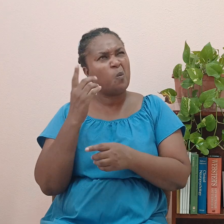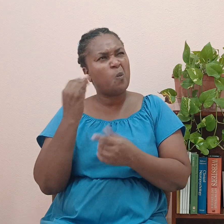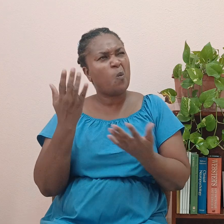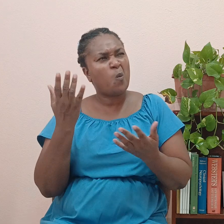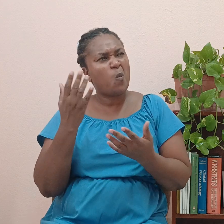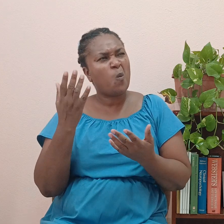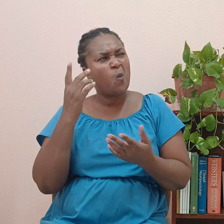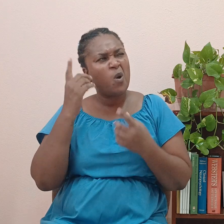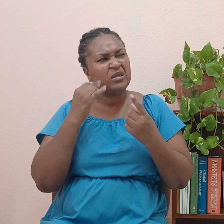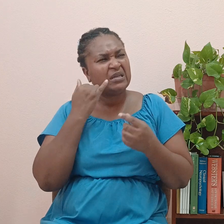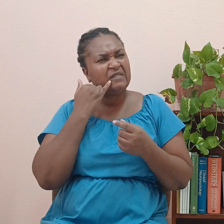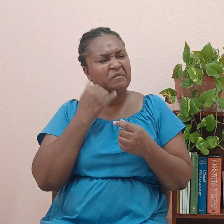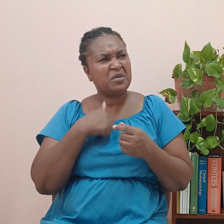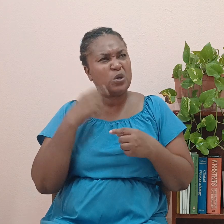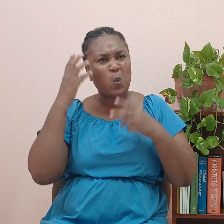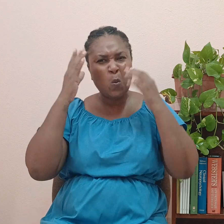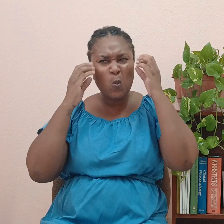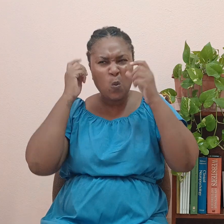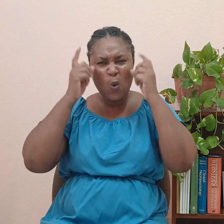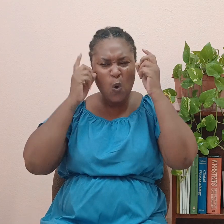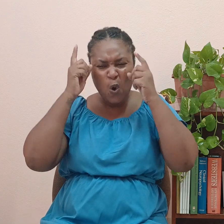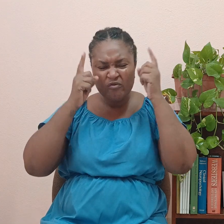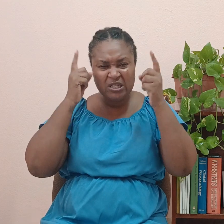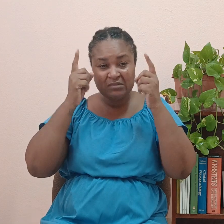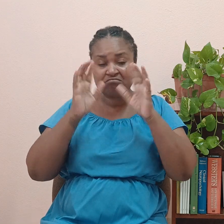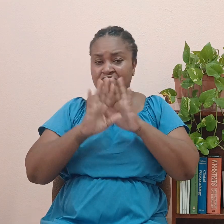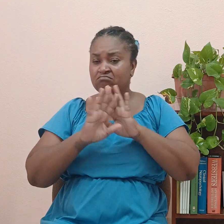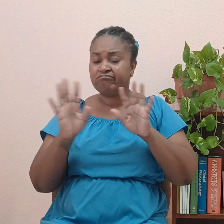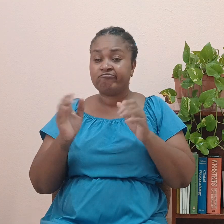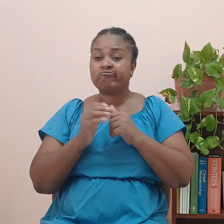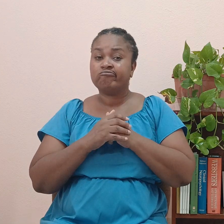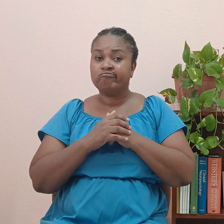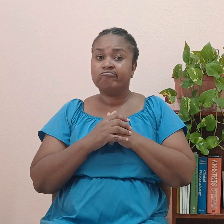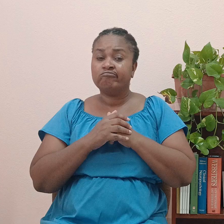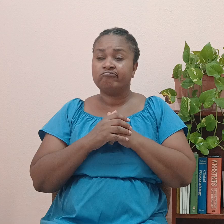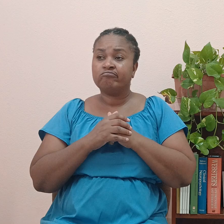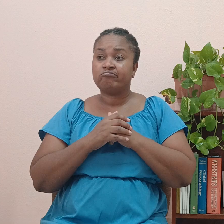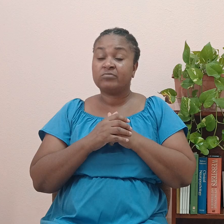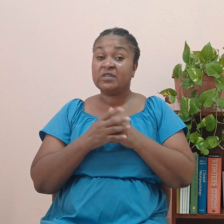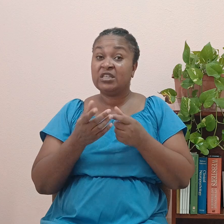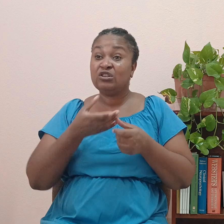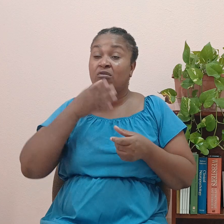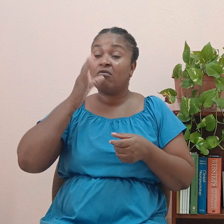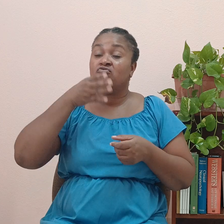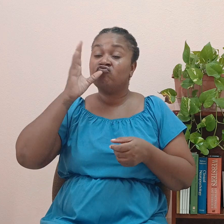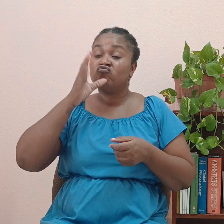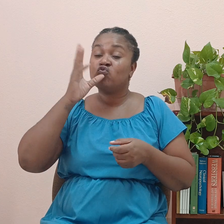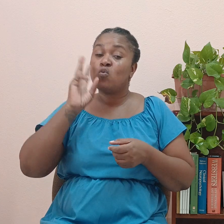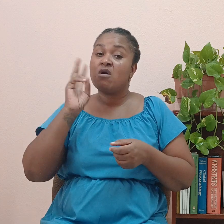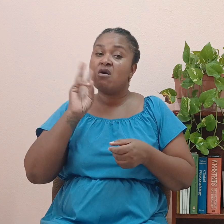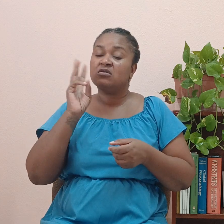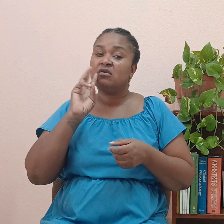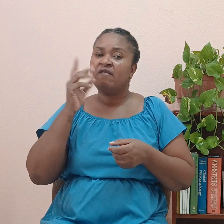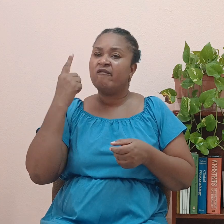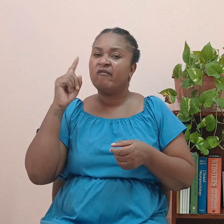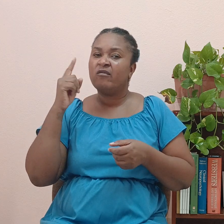Drink water to help overcome the tendency to snack between meals.